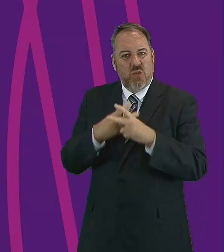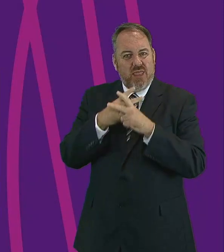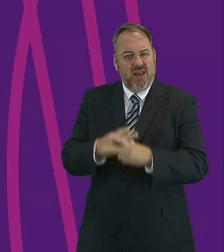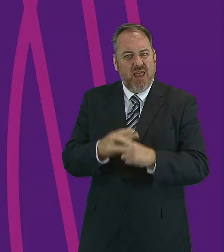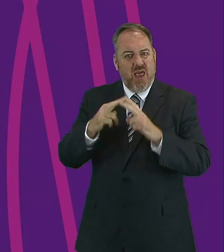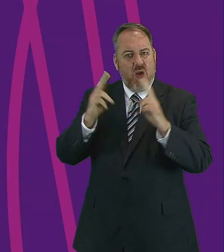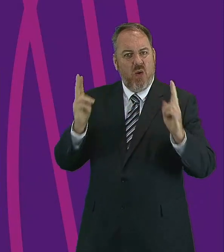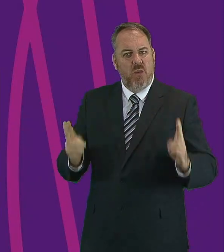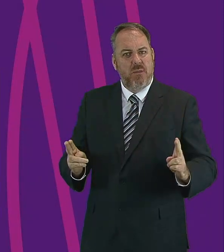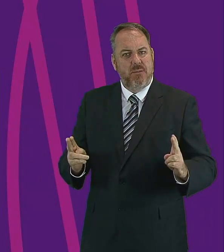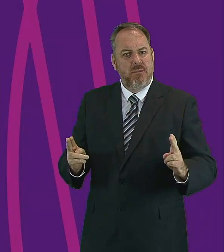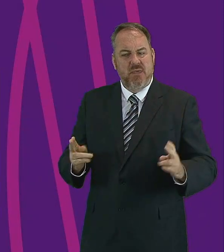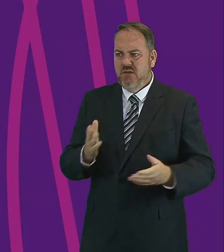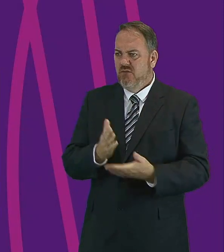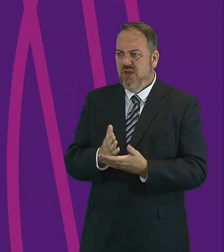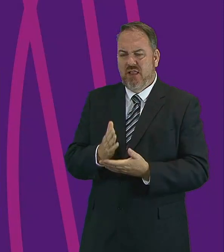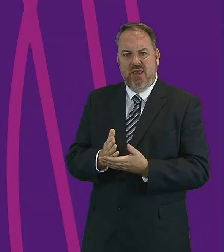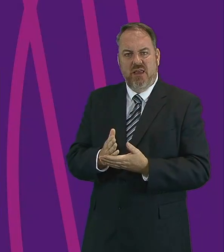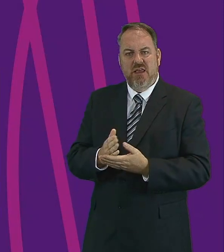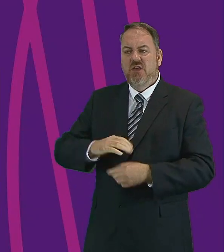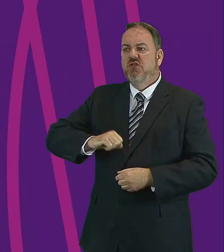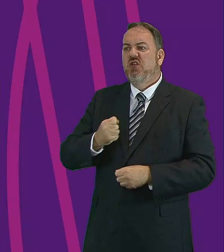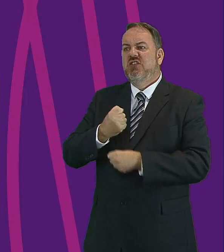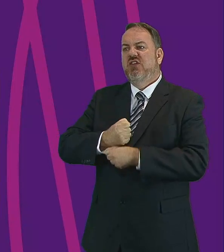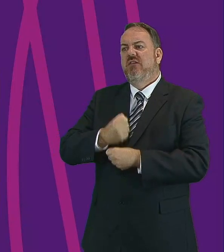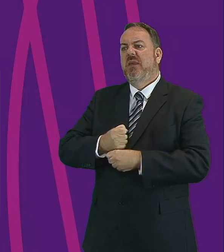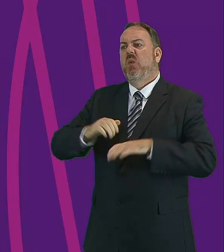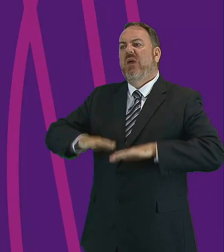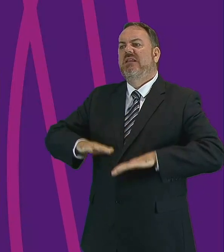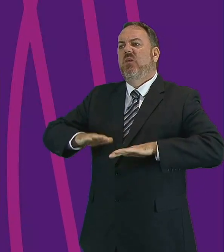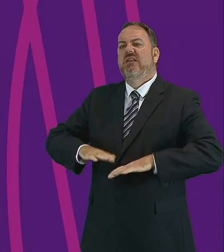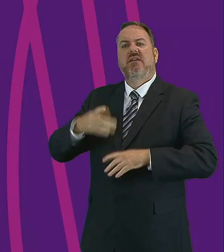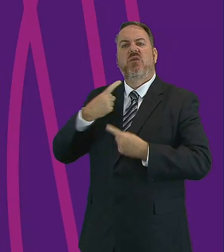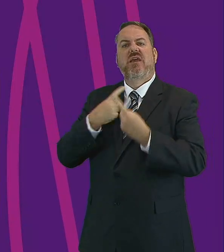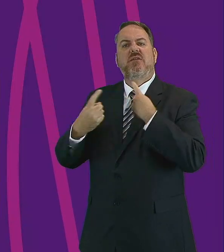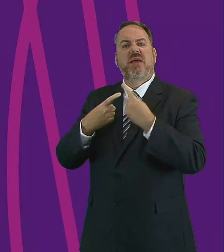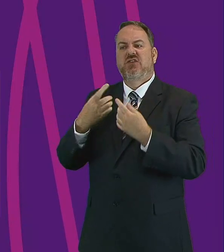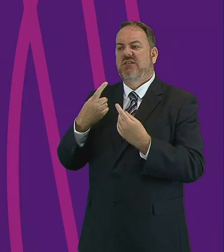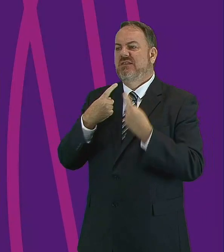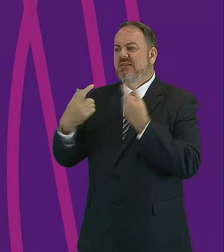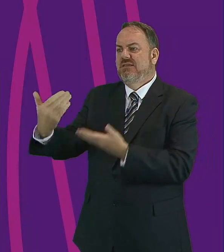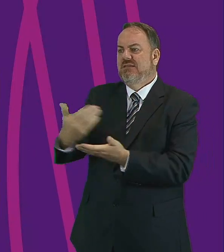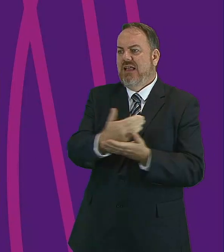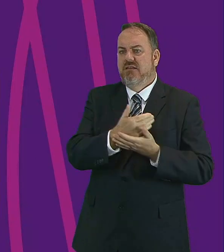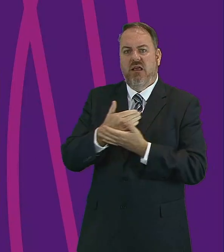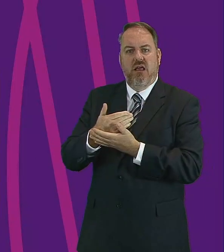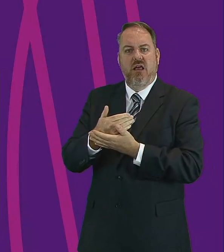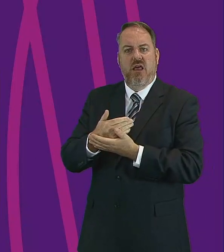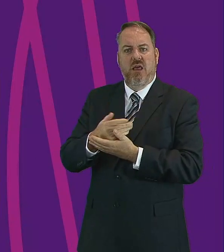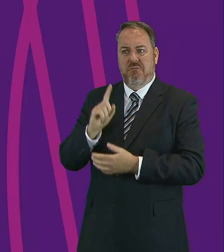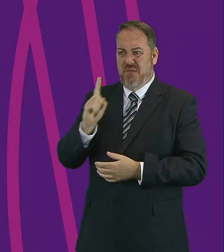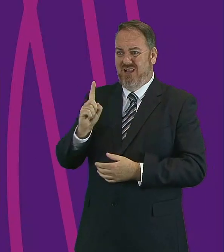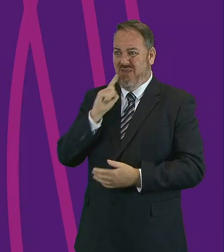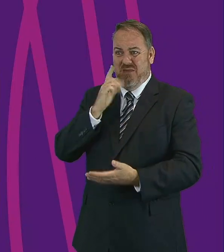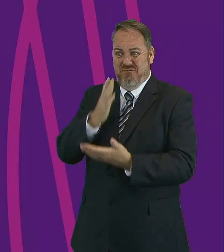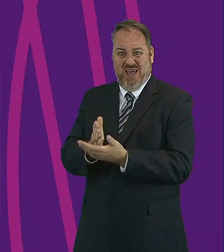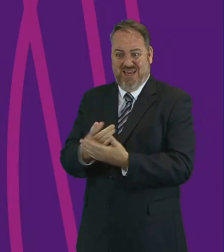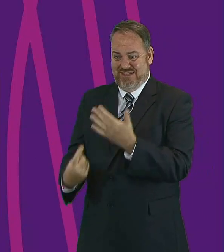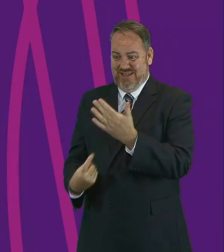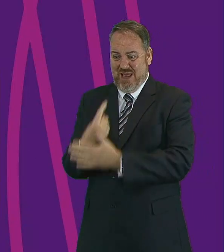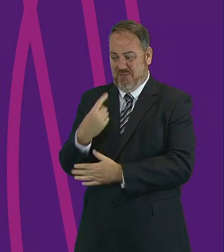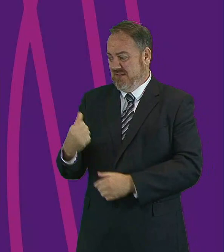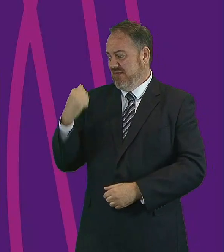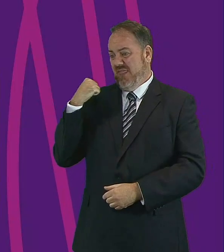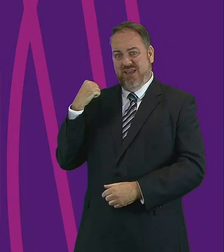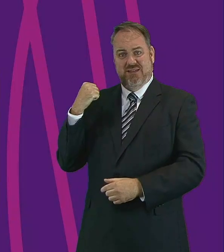Scottish Government can continue to wait for the data from Public Health Scotland, but these are undisputed facts, even if they